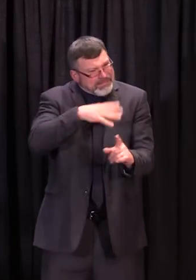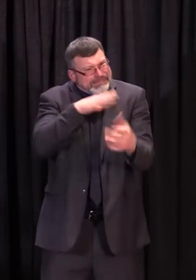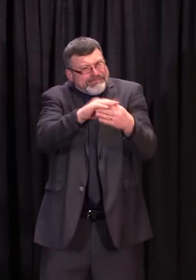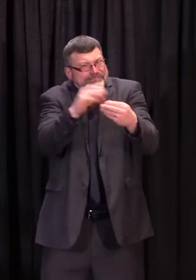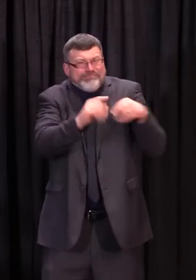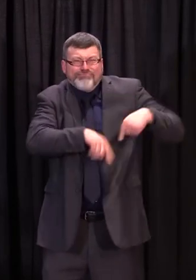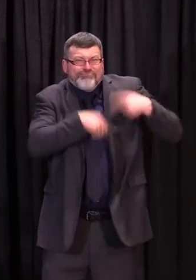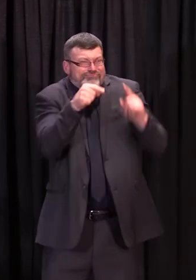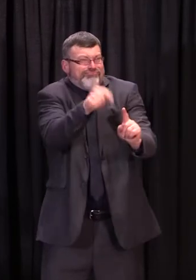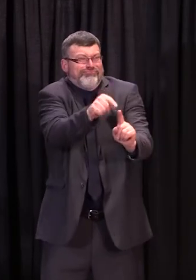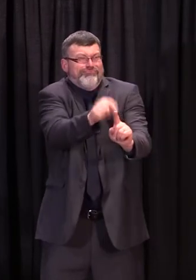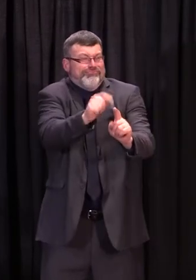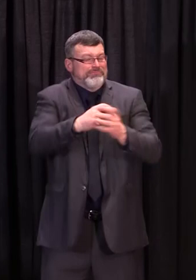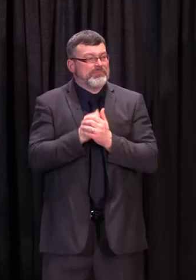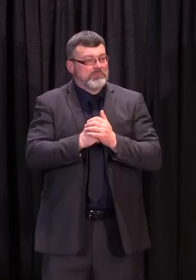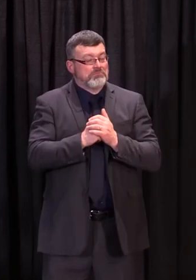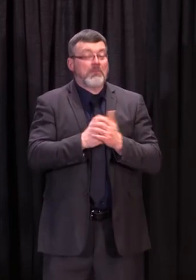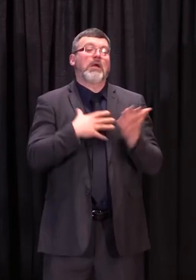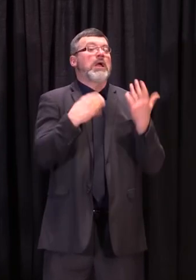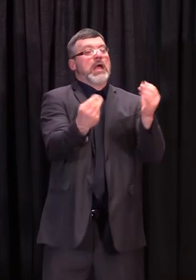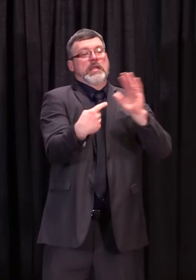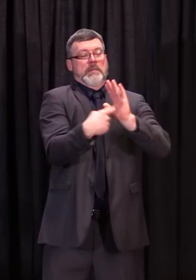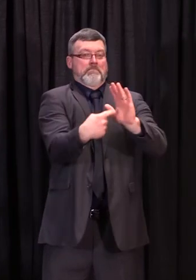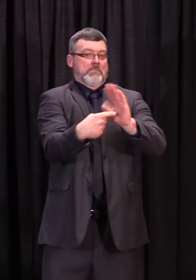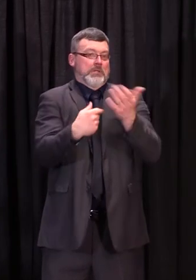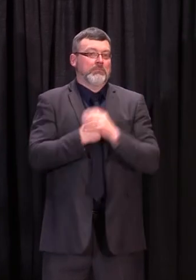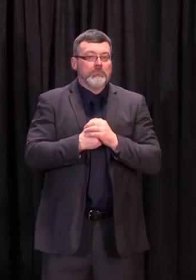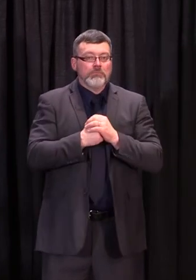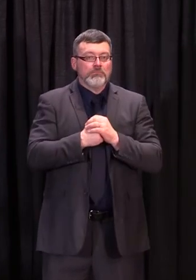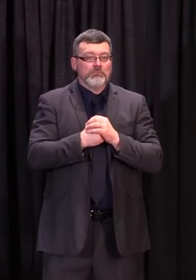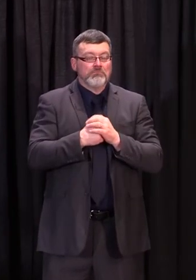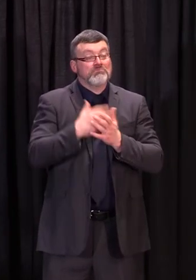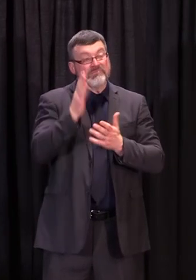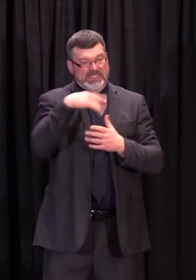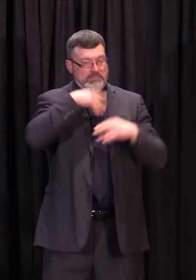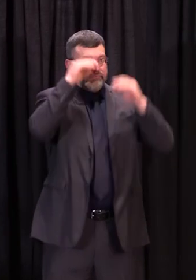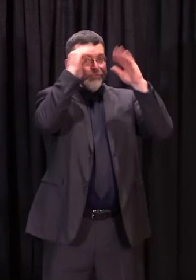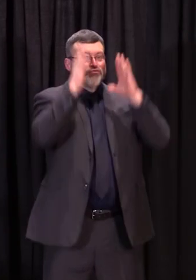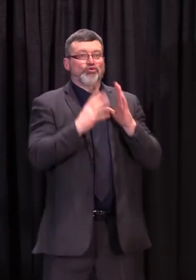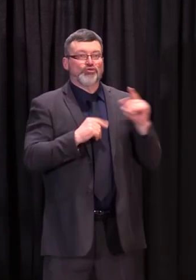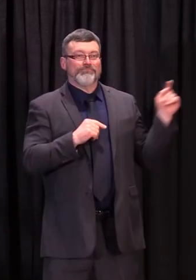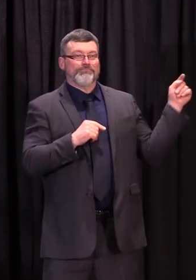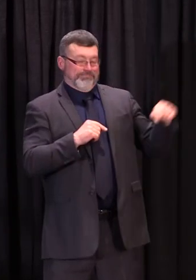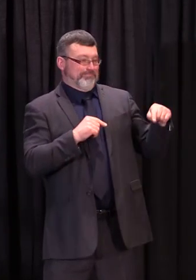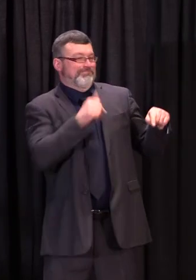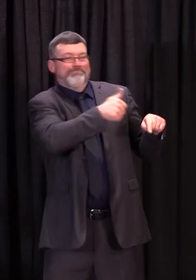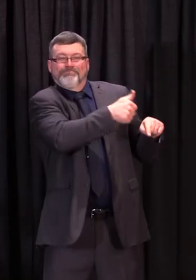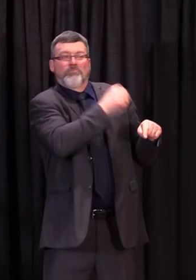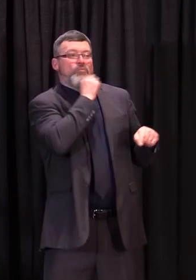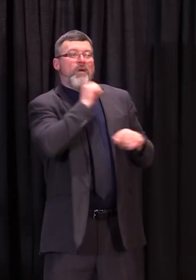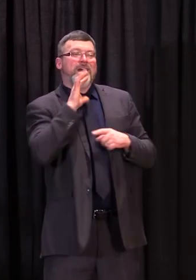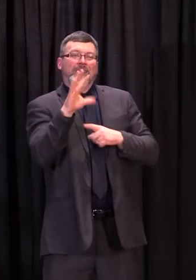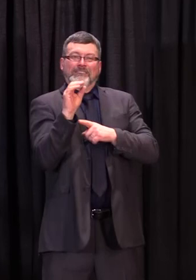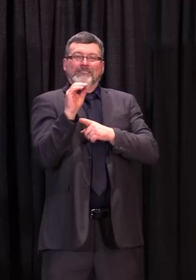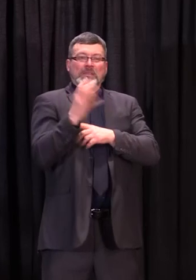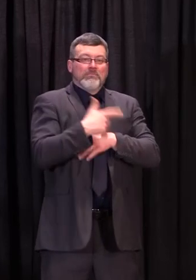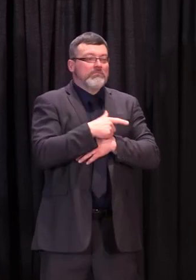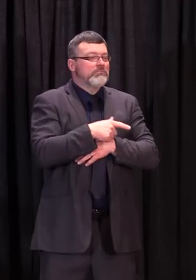Here's an example. We heard from a teacher in her mid-50s who's been searching for a home near her new